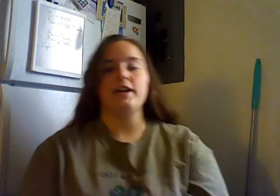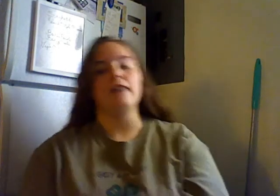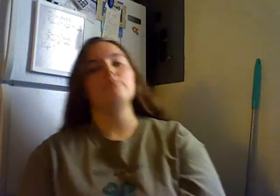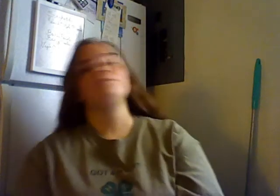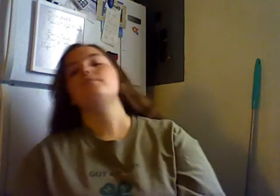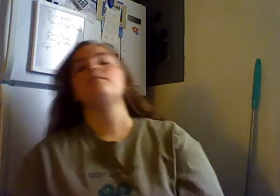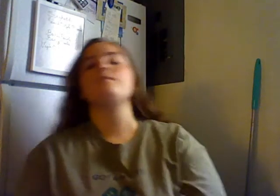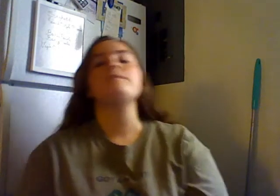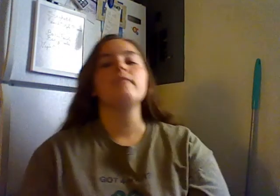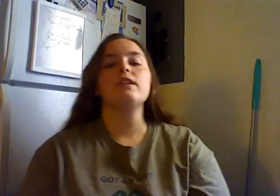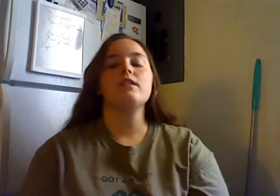out.